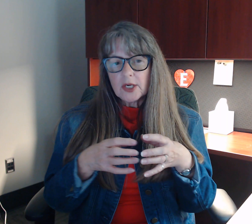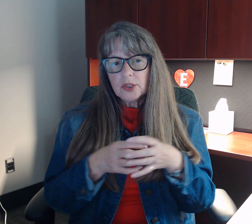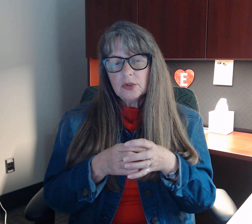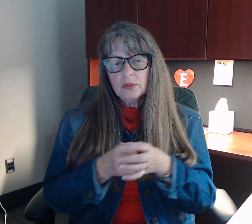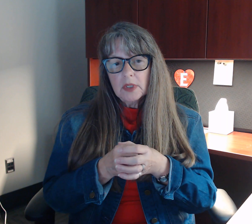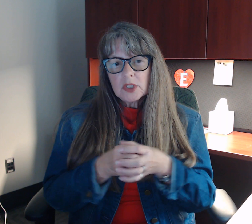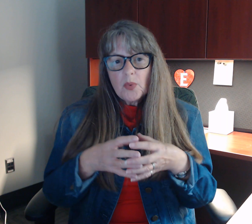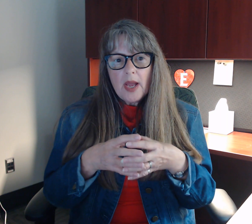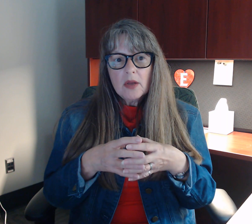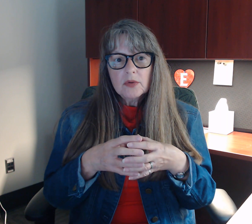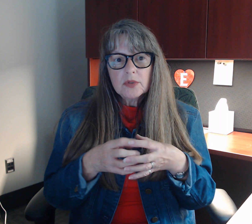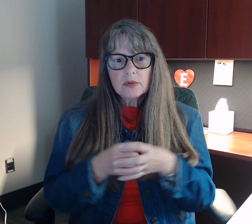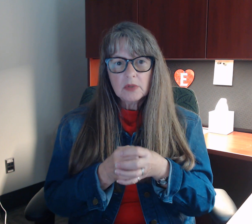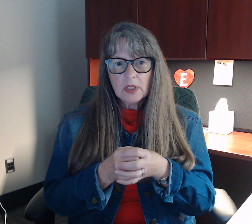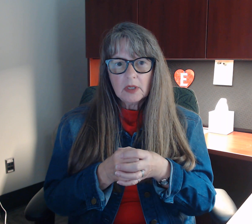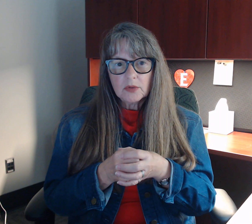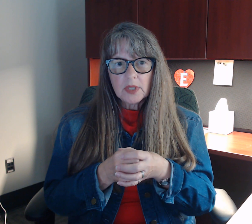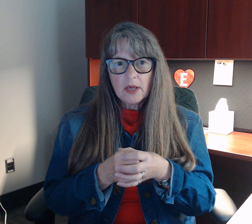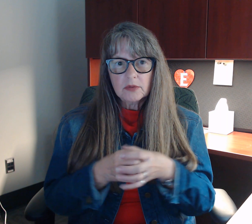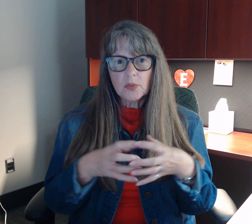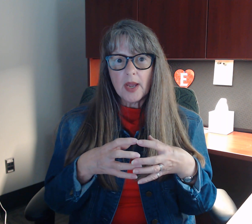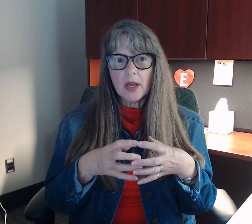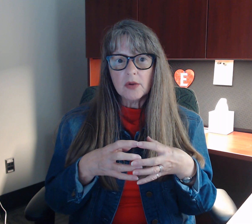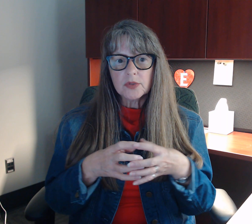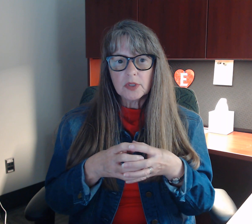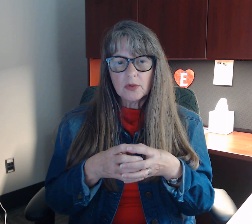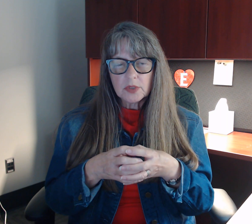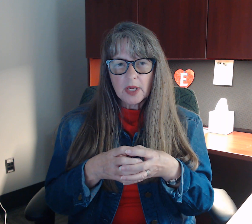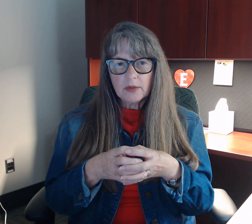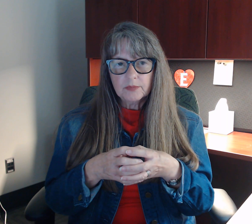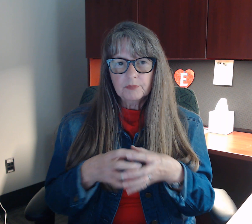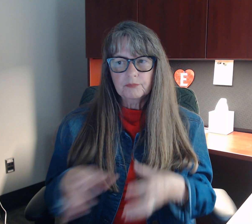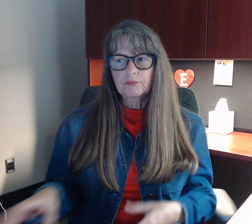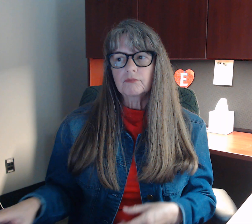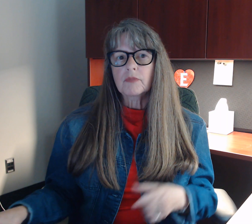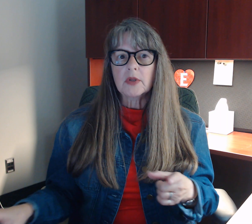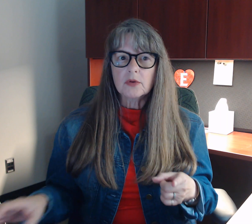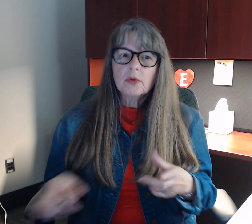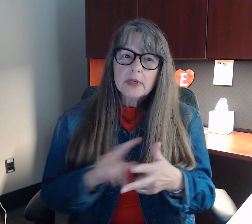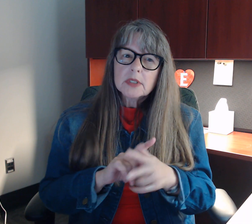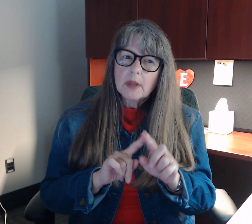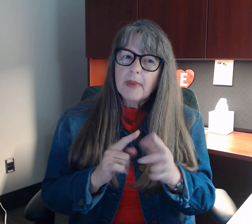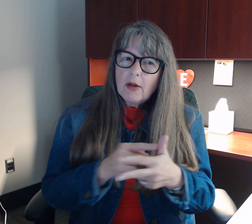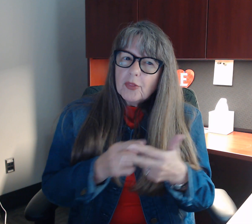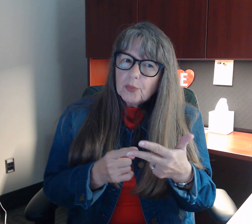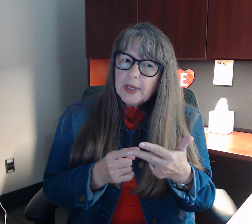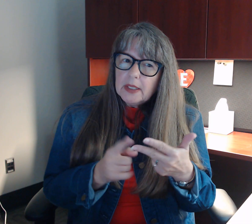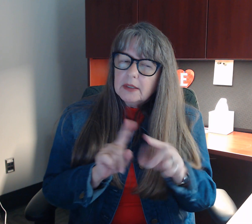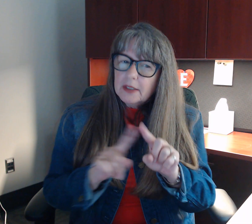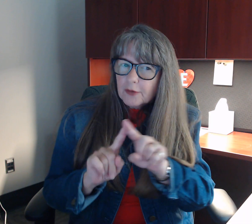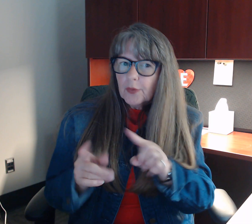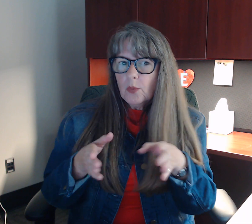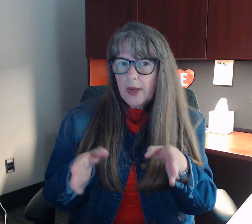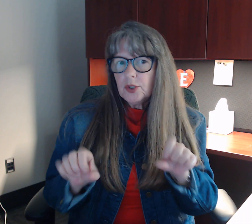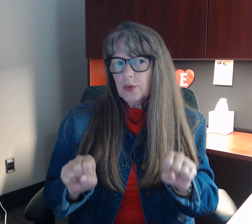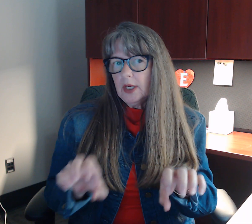do swells and it goes down, swells and it goes down. So there is about 3 different ways you can do